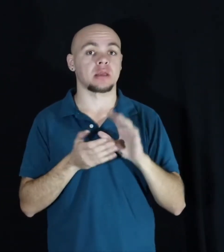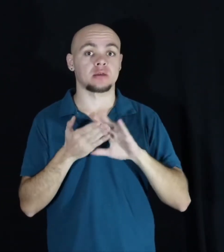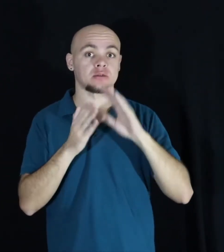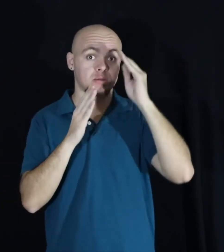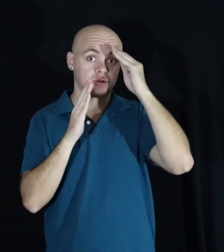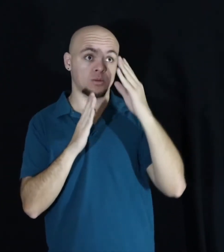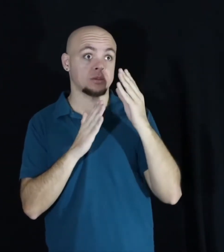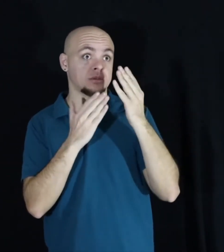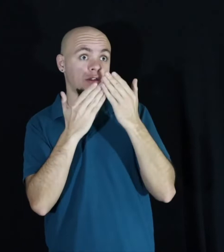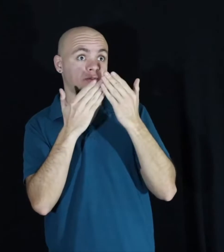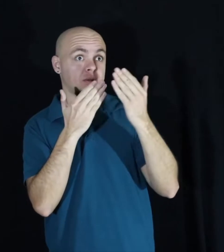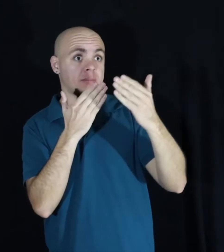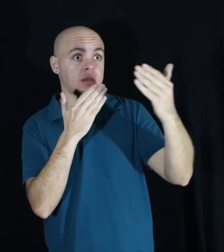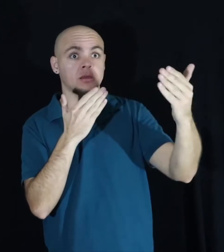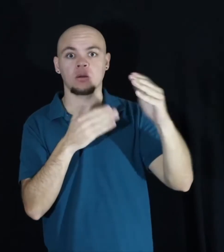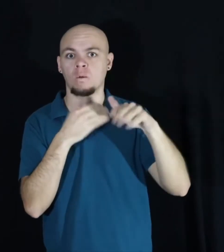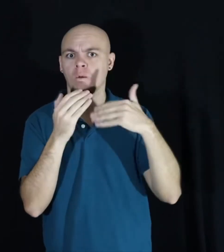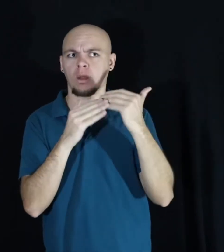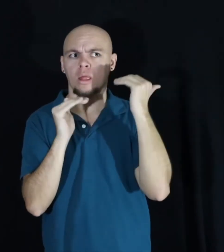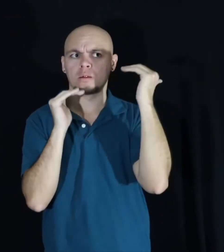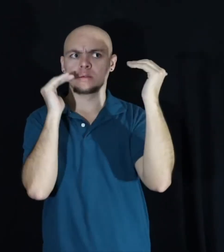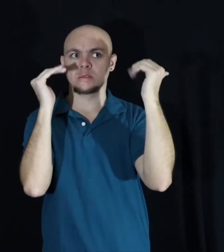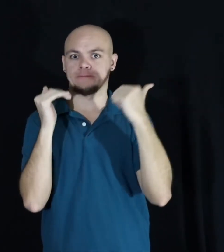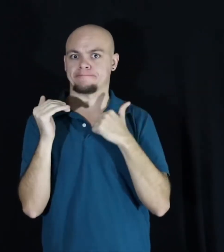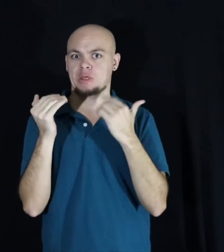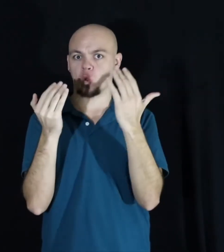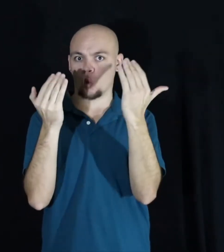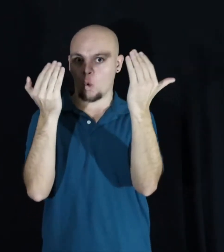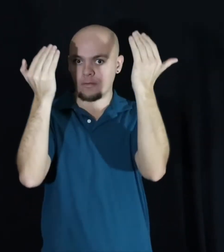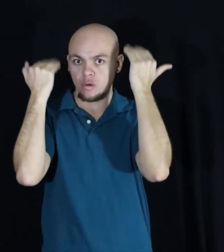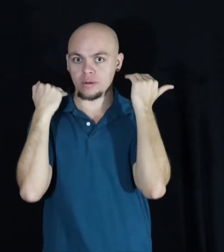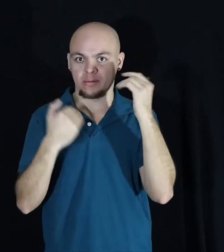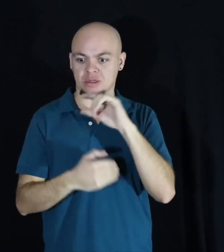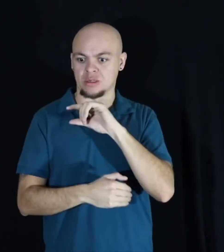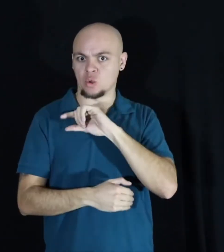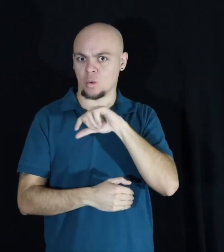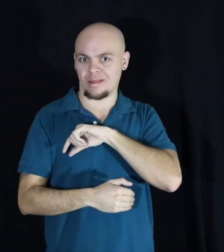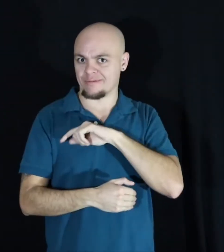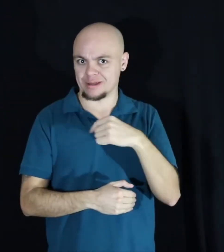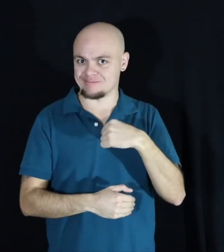adults. I felt overwhelmed and underqualified.